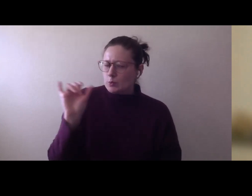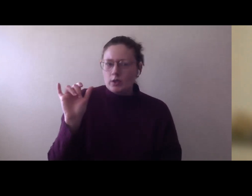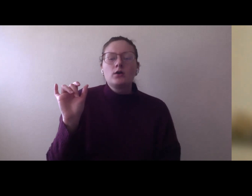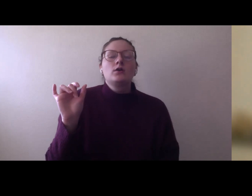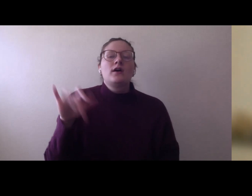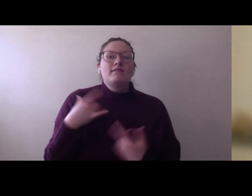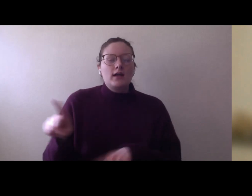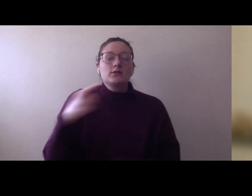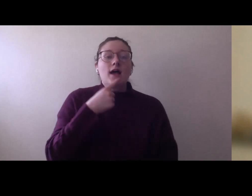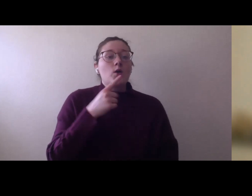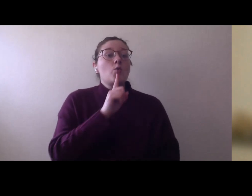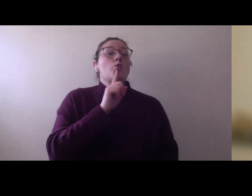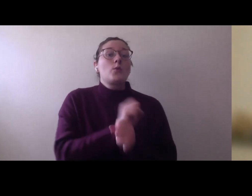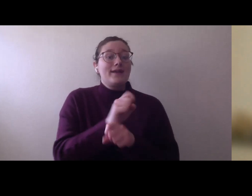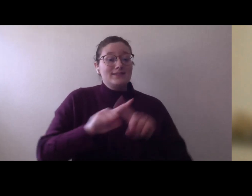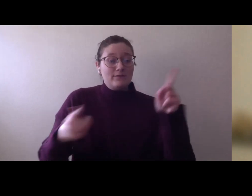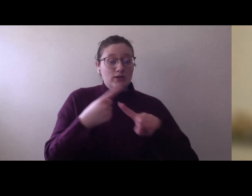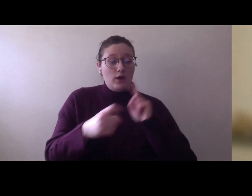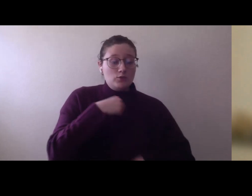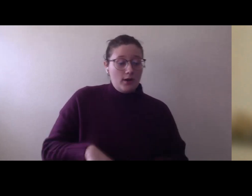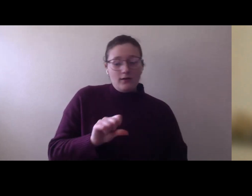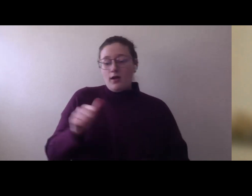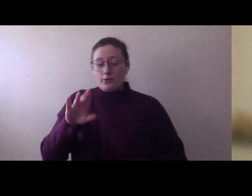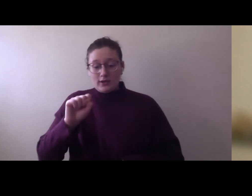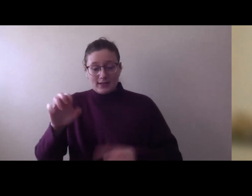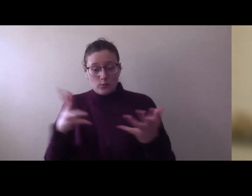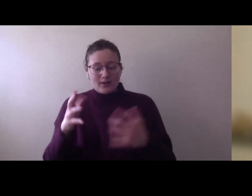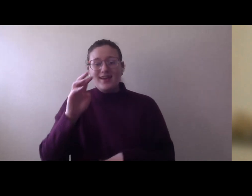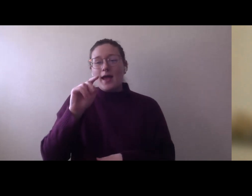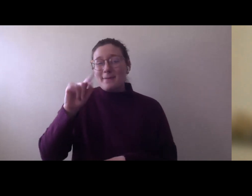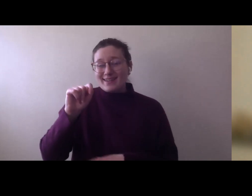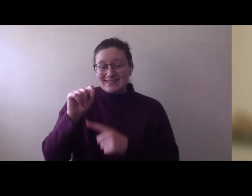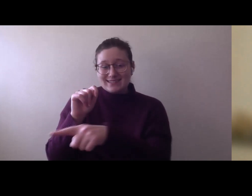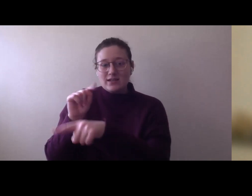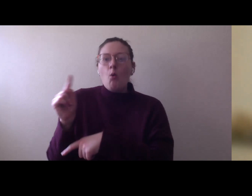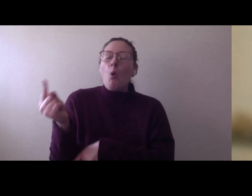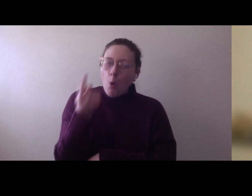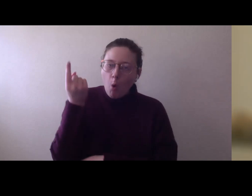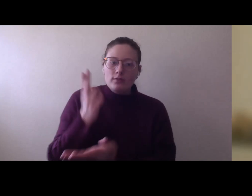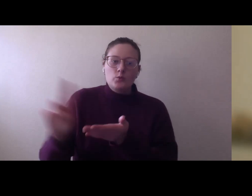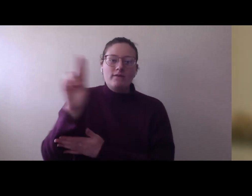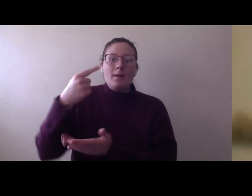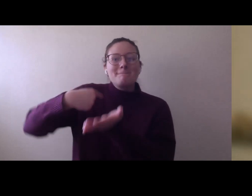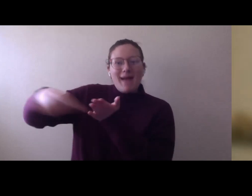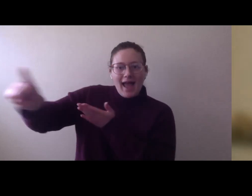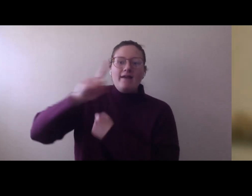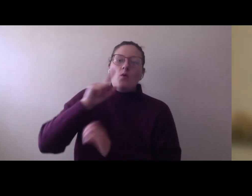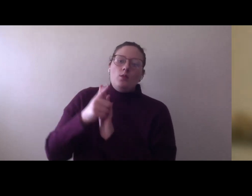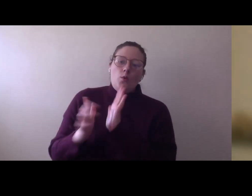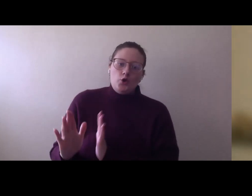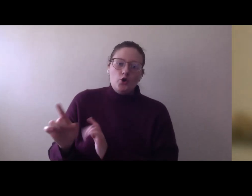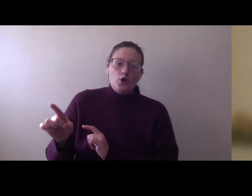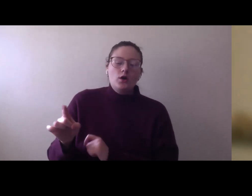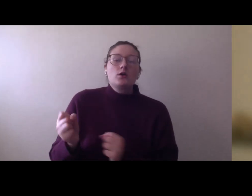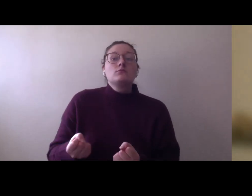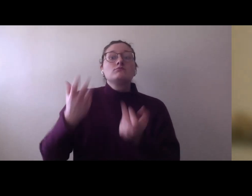he said the real difference between China and many other cases is that MIT is the only university to pay for a lawyer. Many